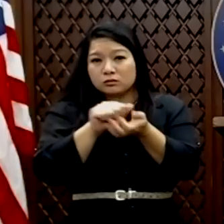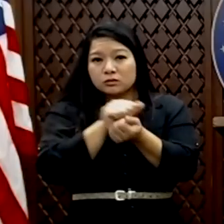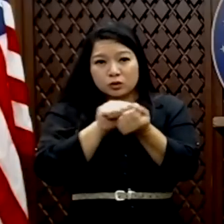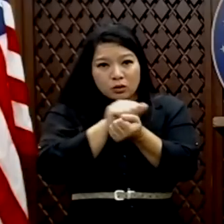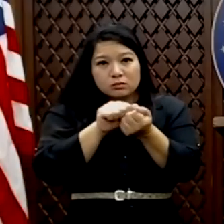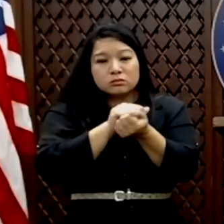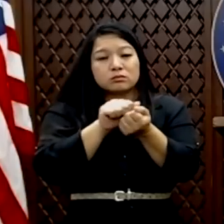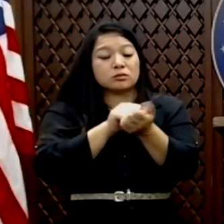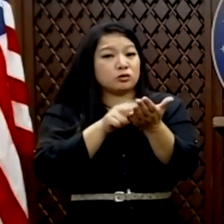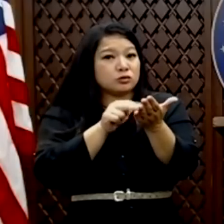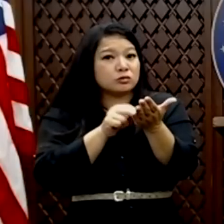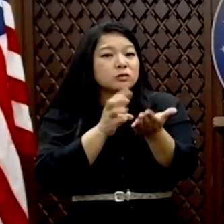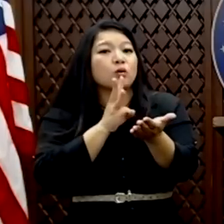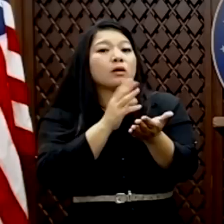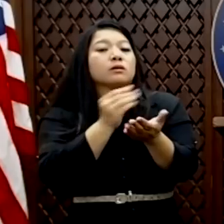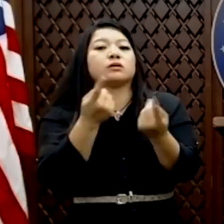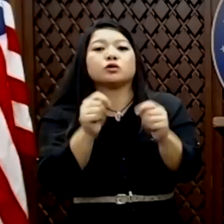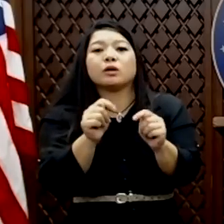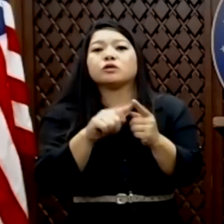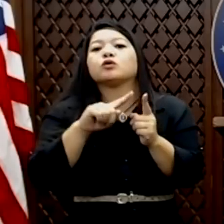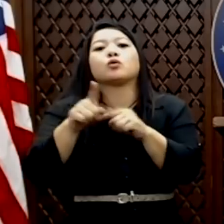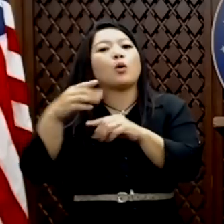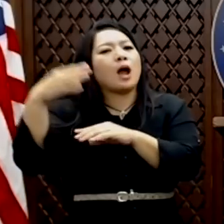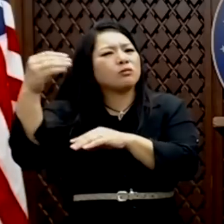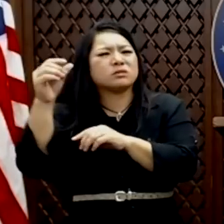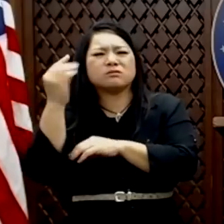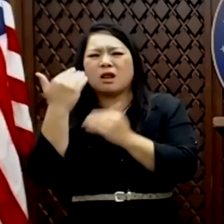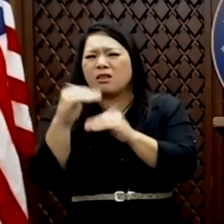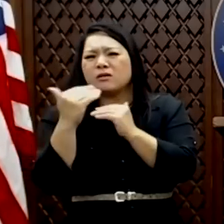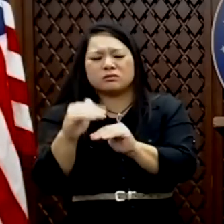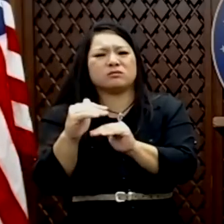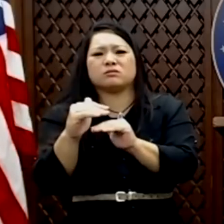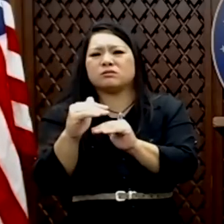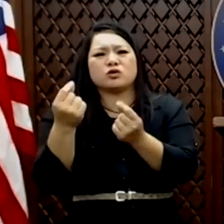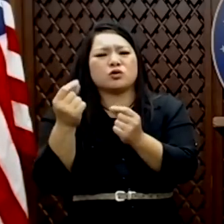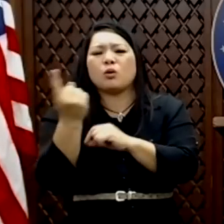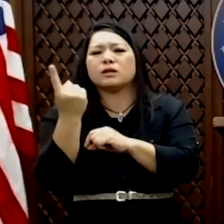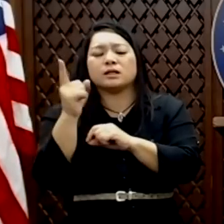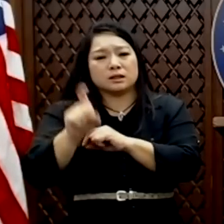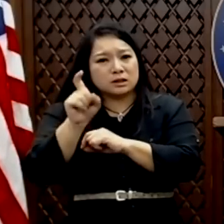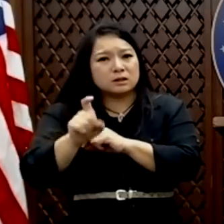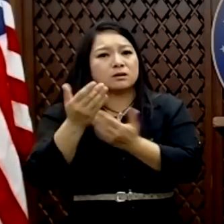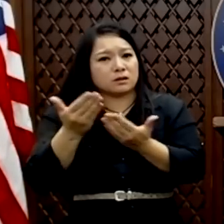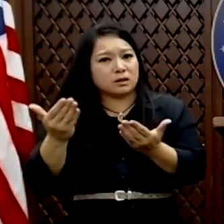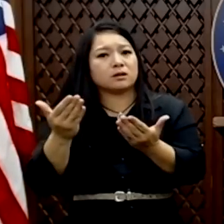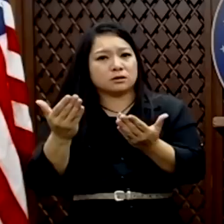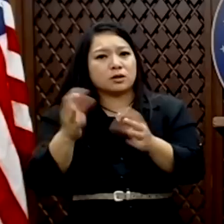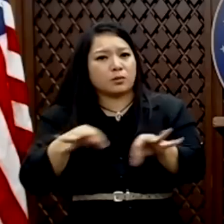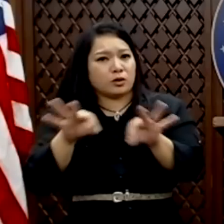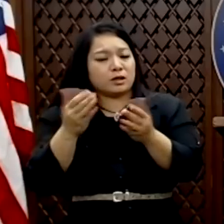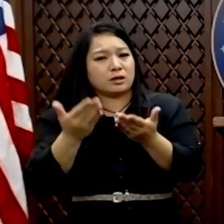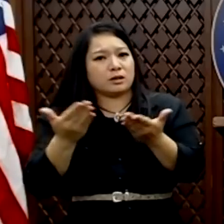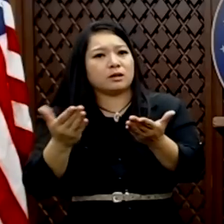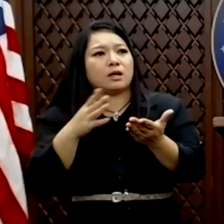and try to go out as little as possible to do the necessary things, but the shelter in place